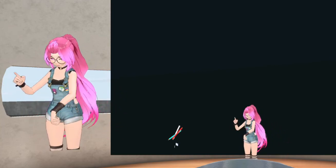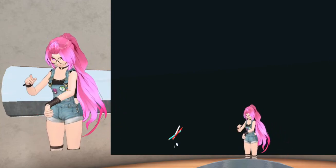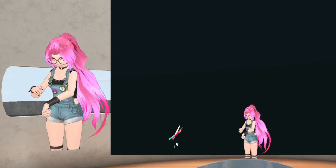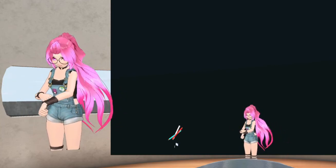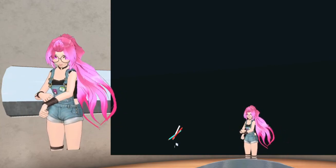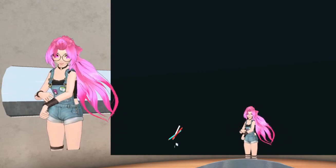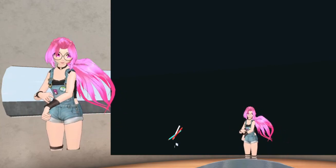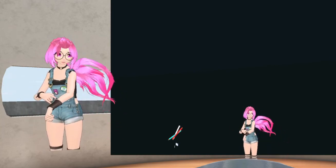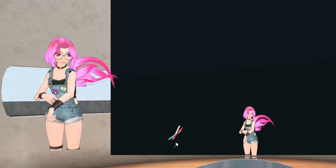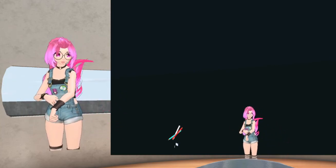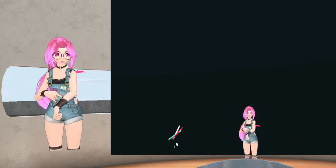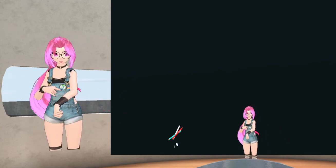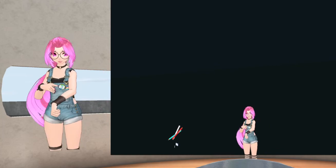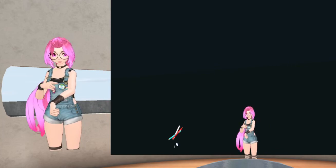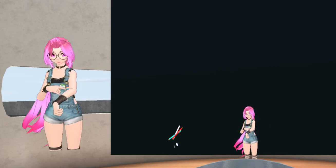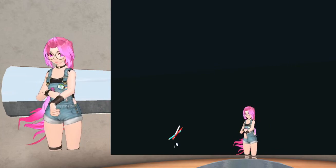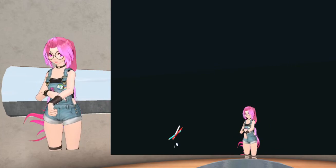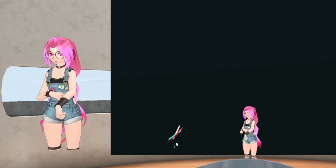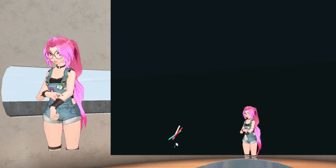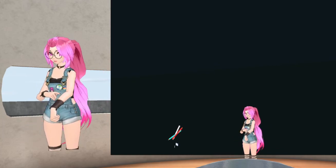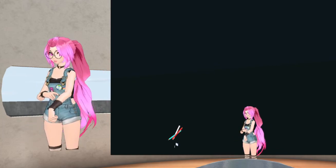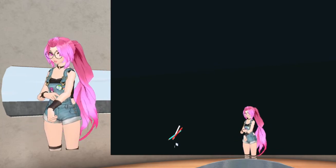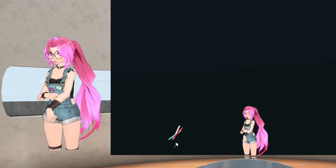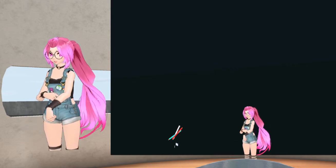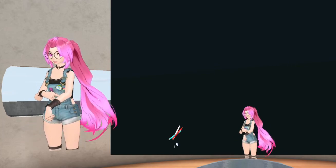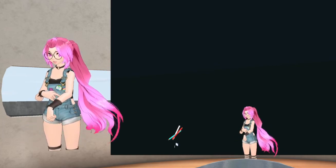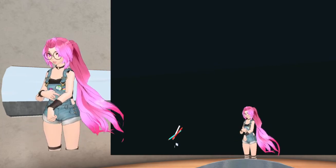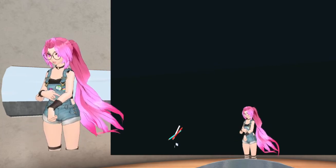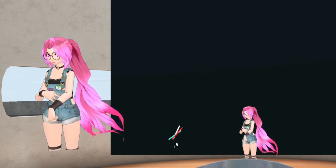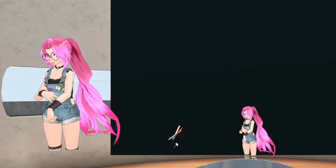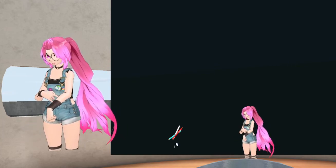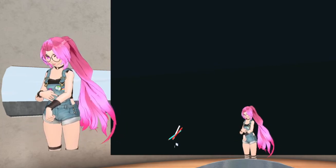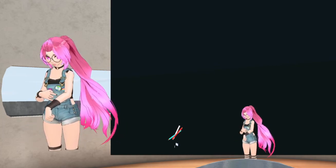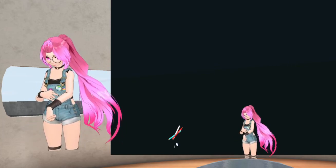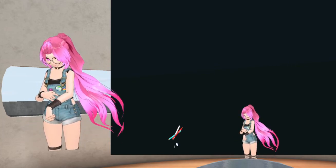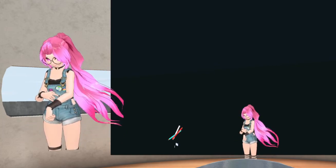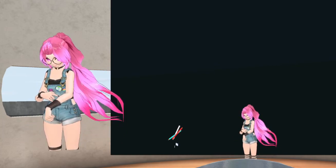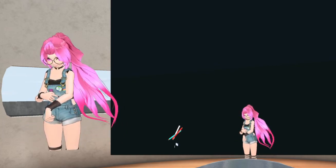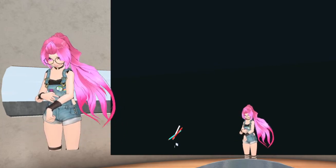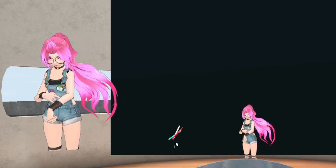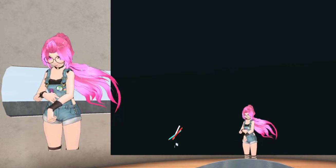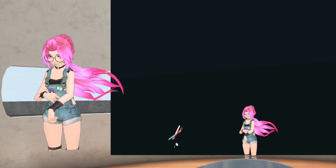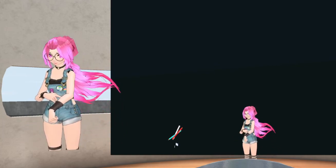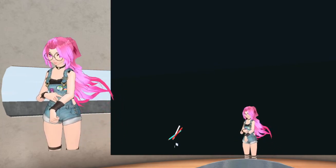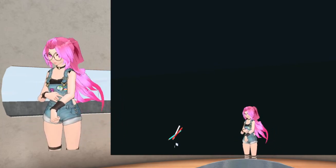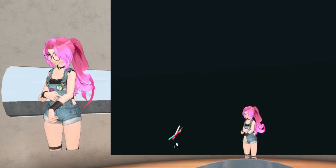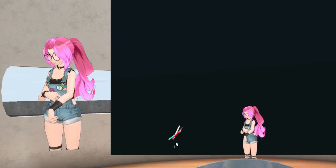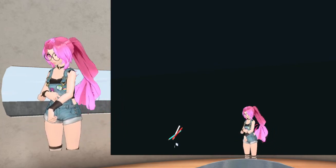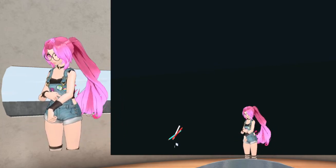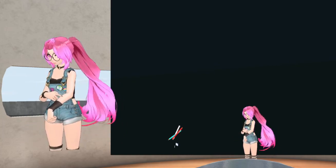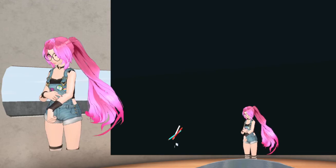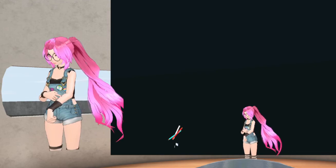is? Boop! Just pointing. Oh, it's just That's literally the sign. Just point. Tattoo.